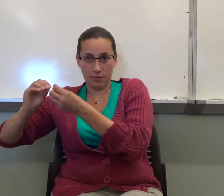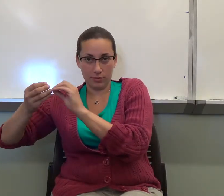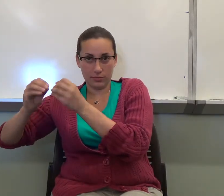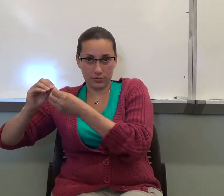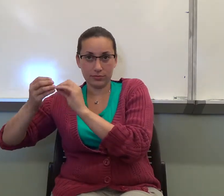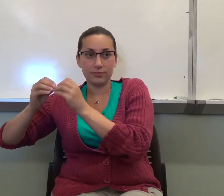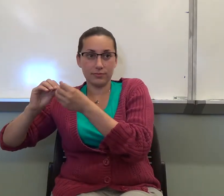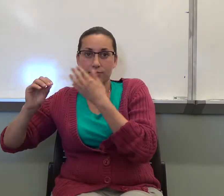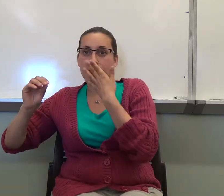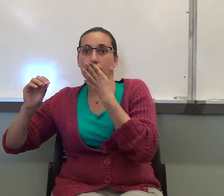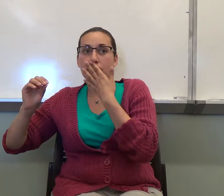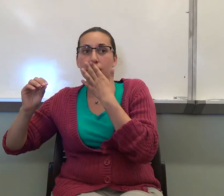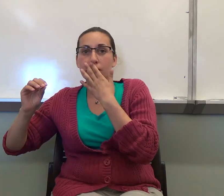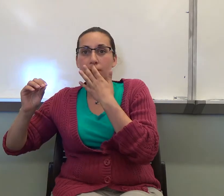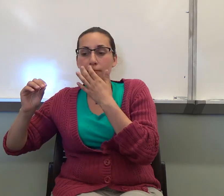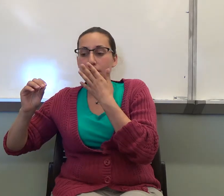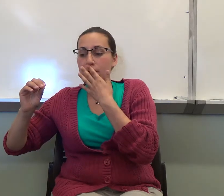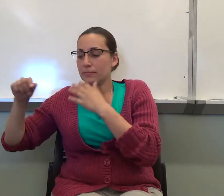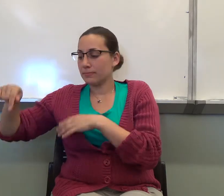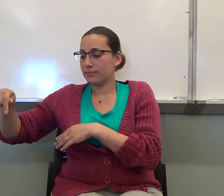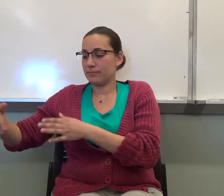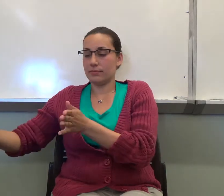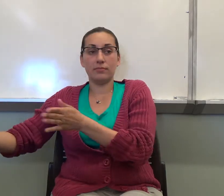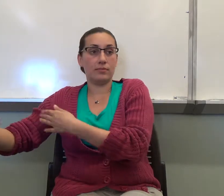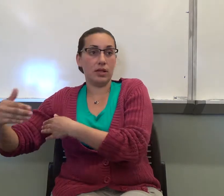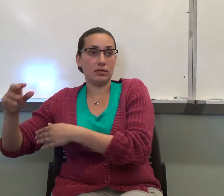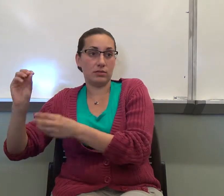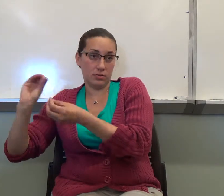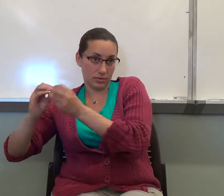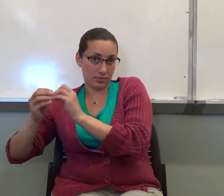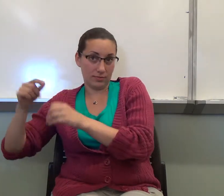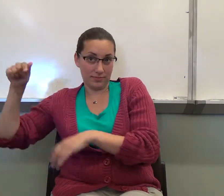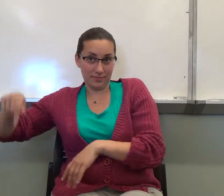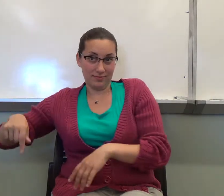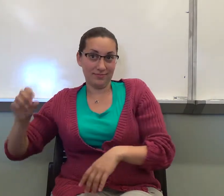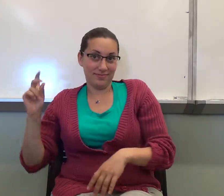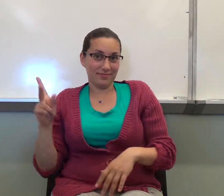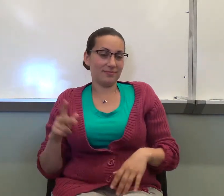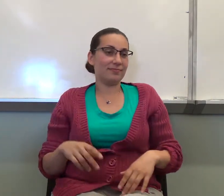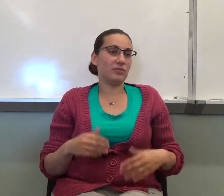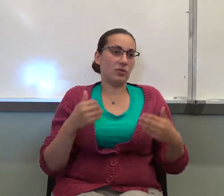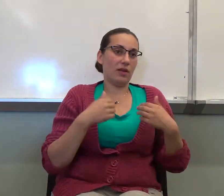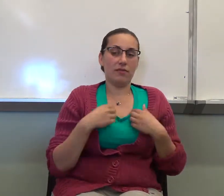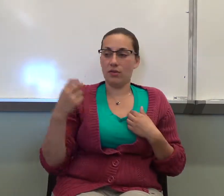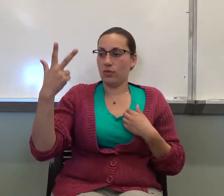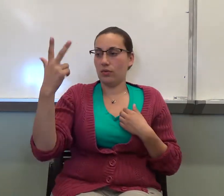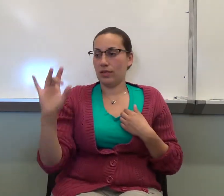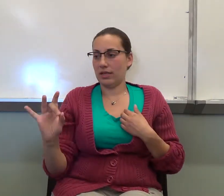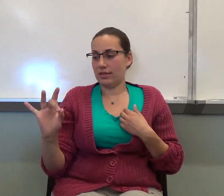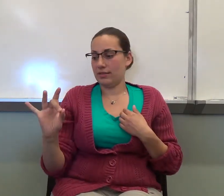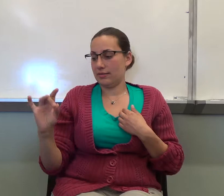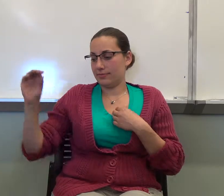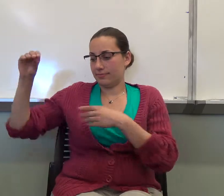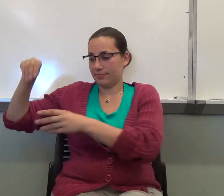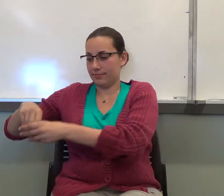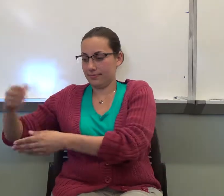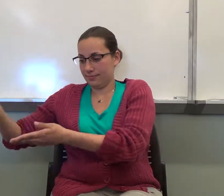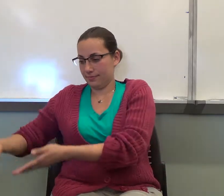We've got 1/8 coming in here for the N's, and we've got 3/8 coming in there. So we're adding these